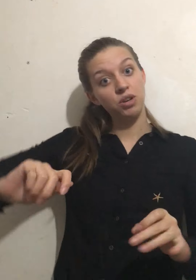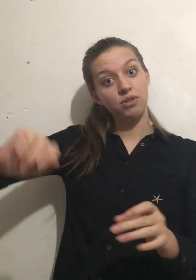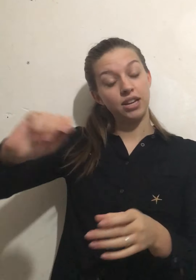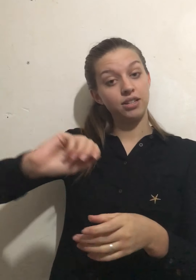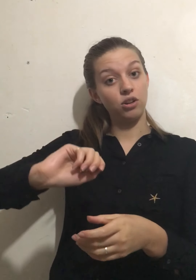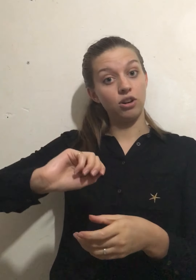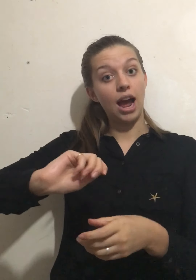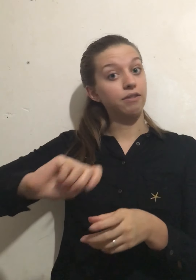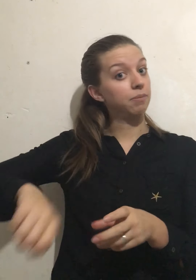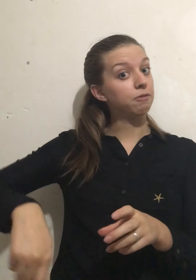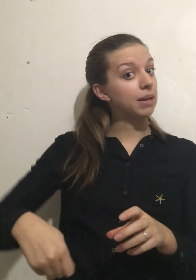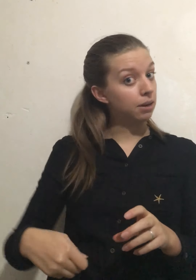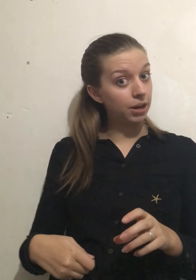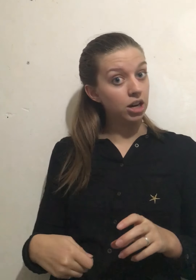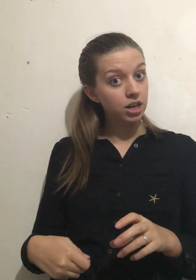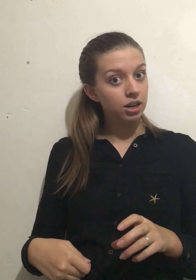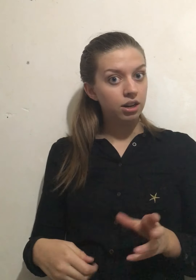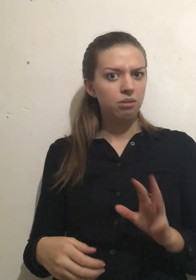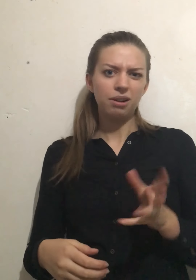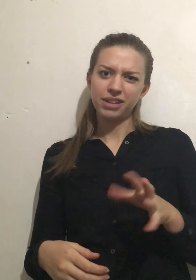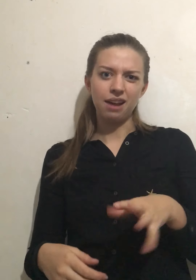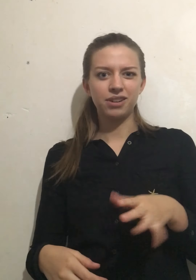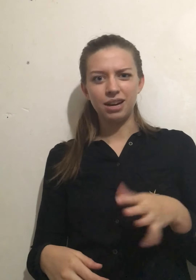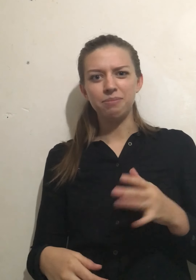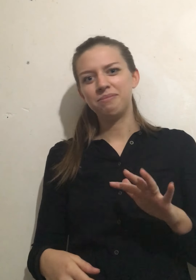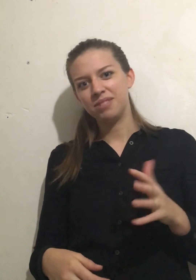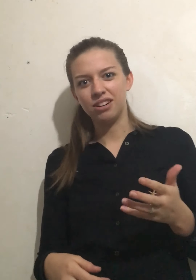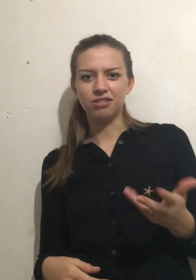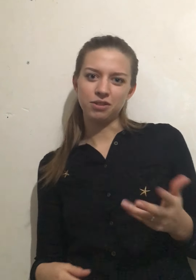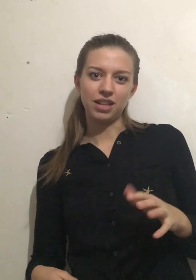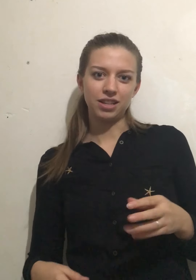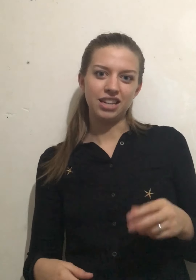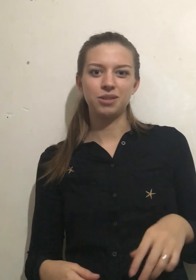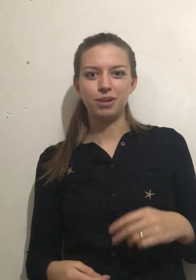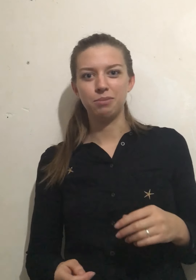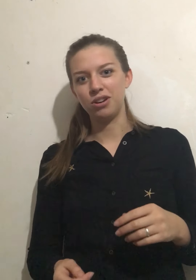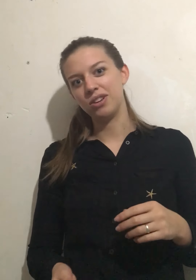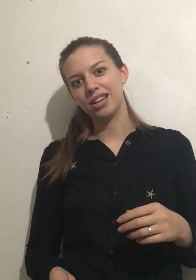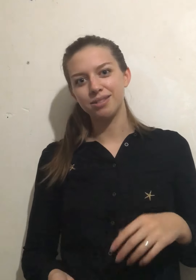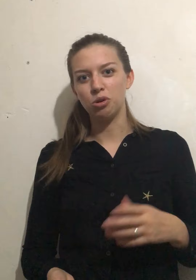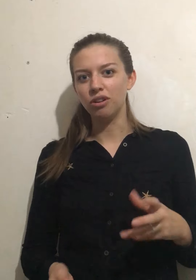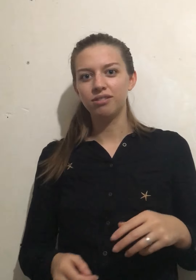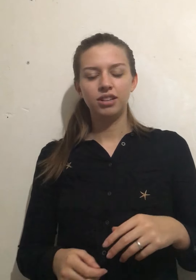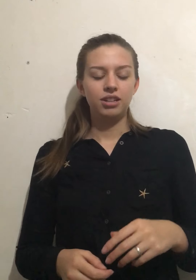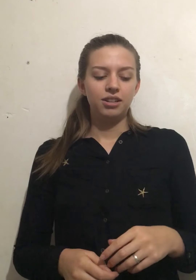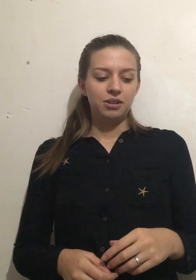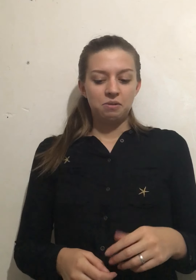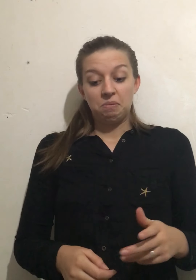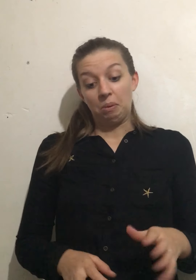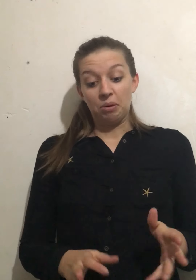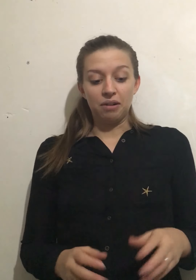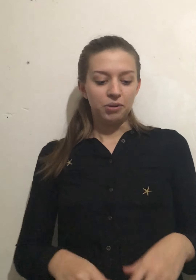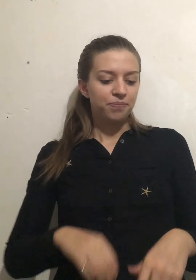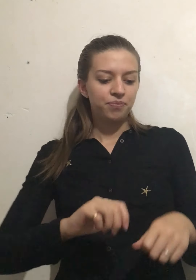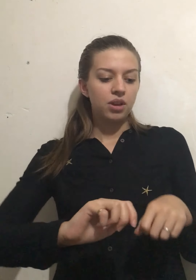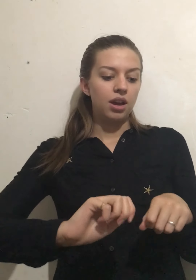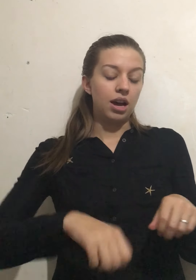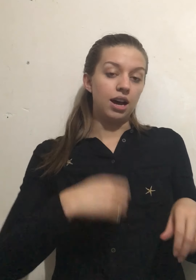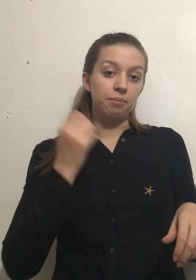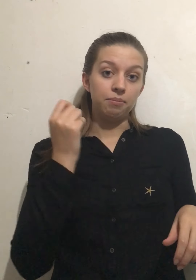get your half cup of peanut butter, roughly half cup. If you like the taste of peanut butter, you can add some more, whatever. Put